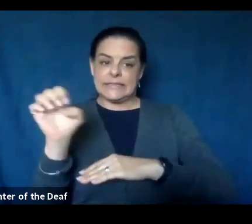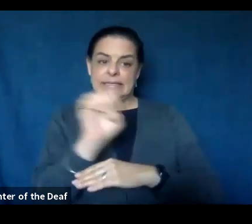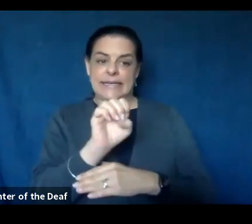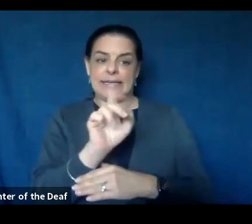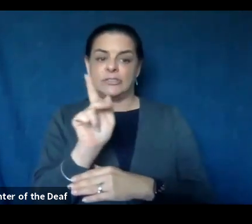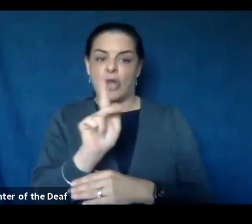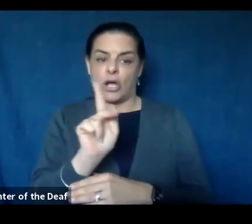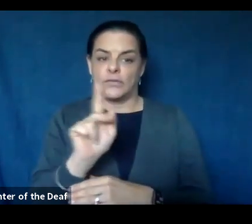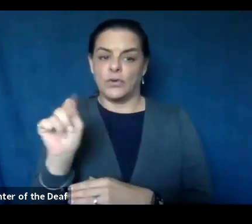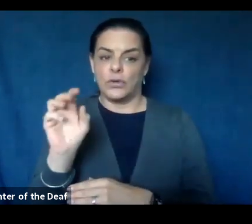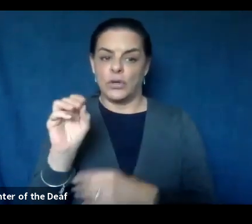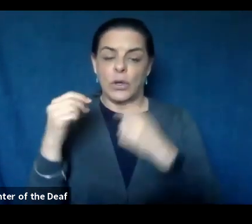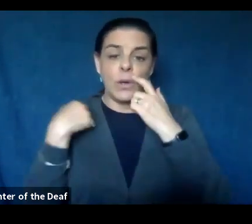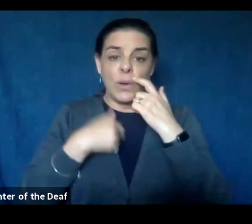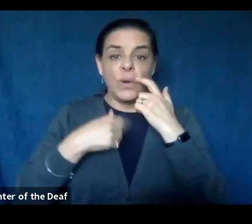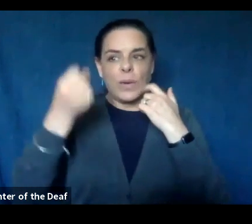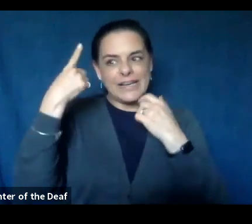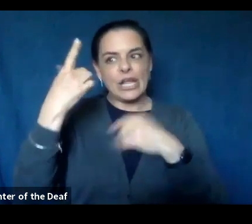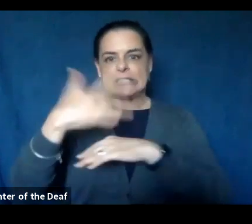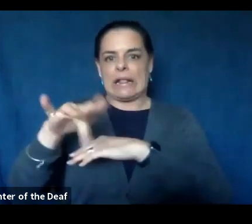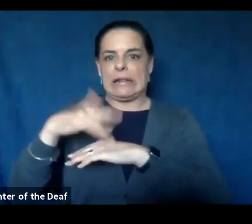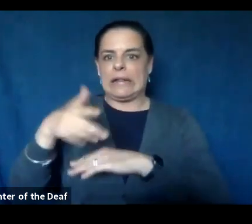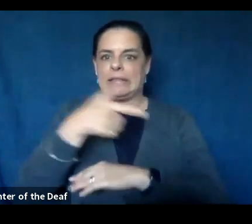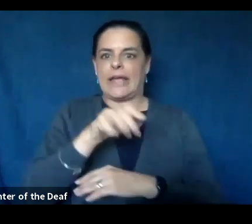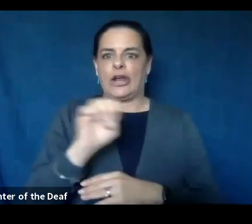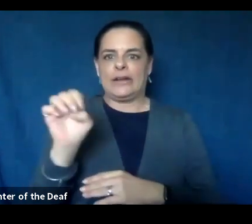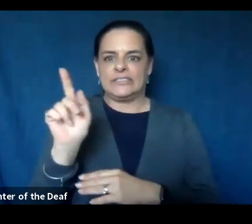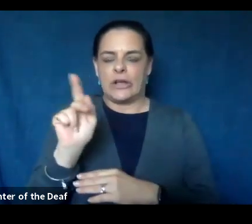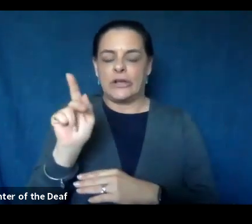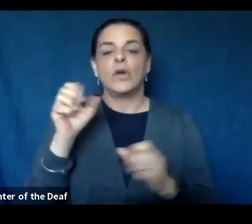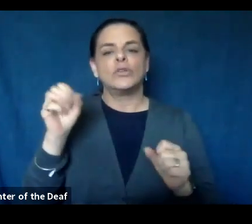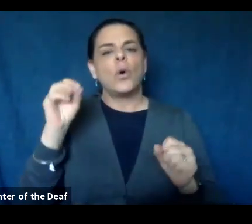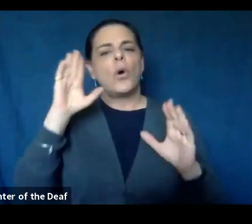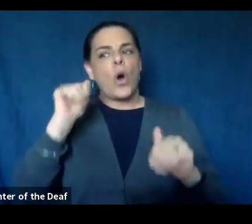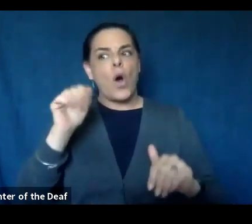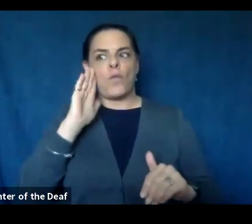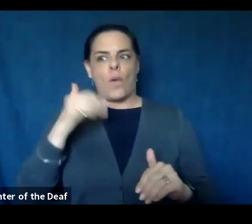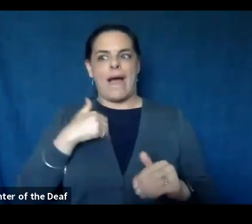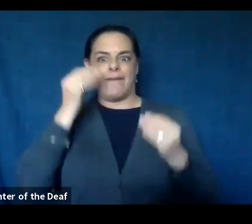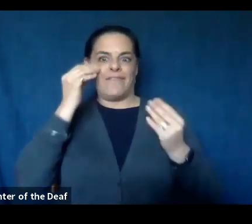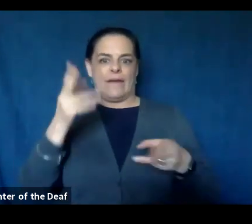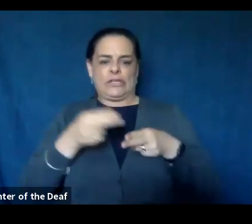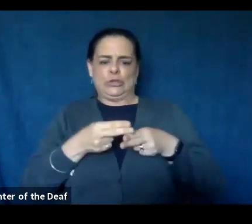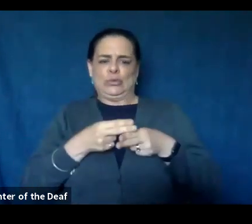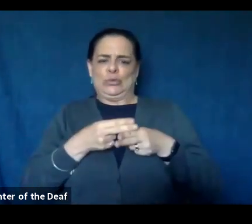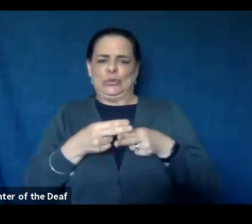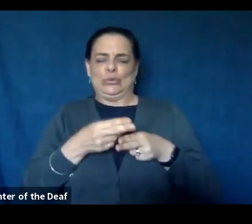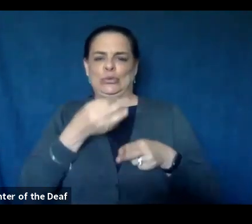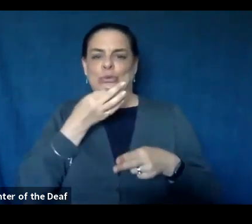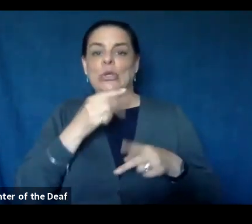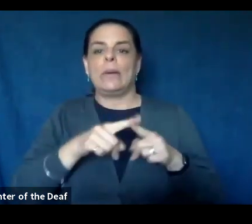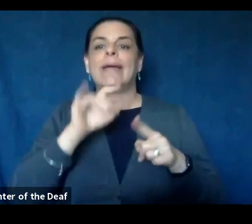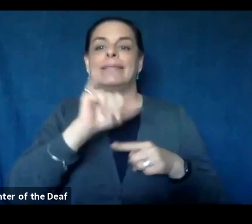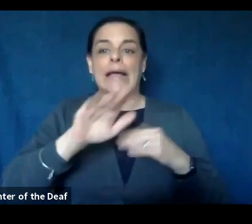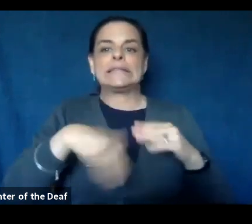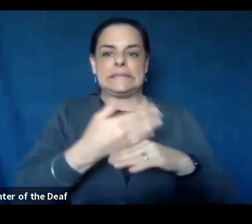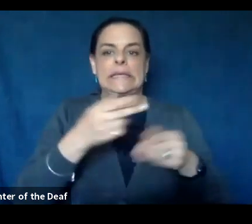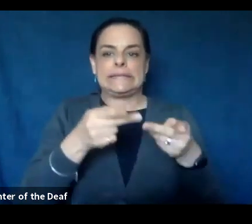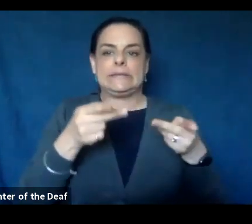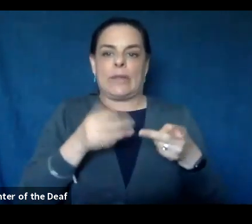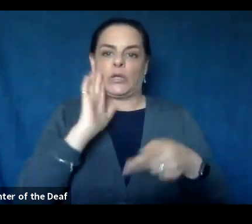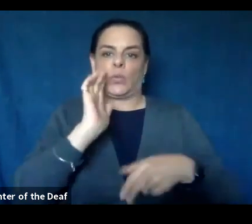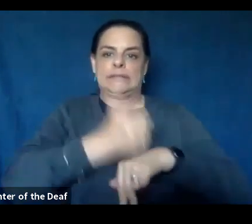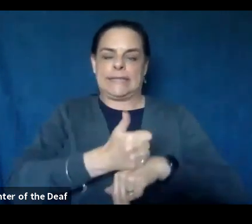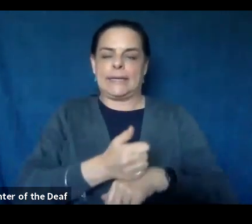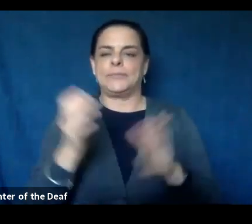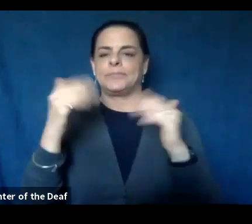do realize there's been gaps there, and hopefully we'll have information on that in the very near future, but that is our next location that we want to go.